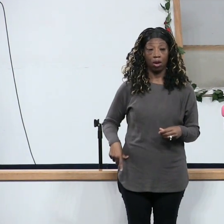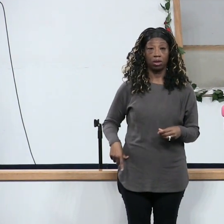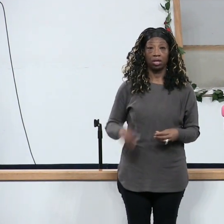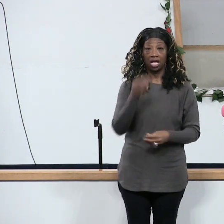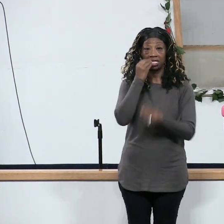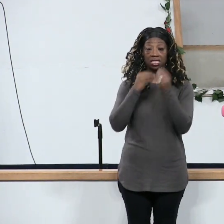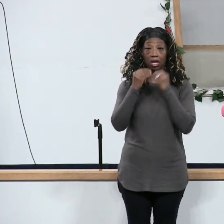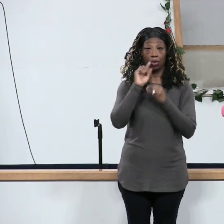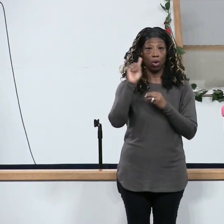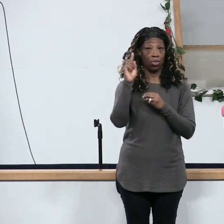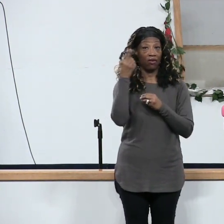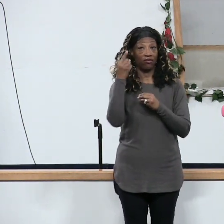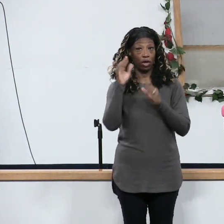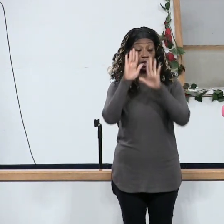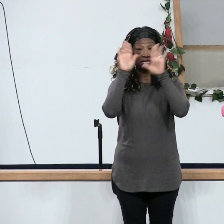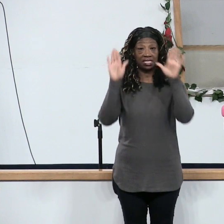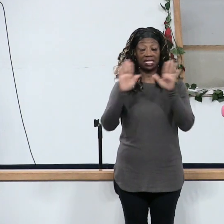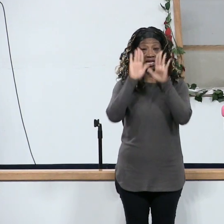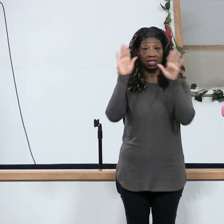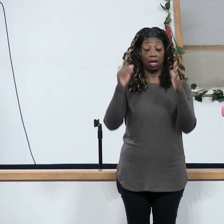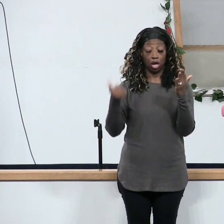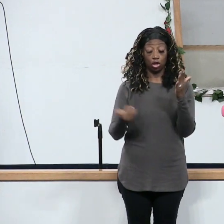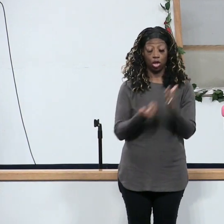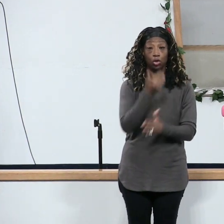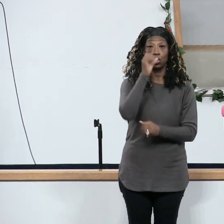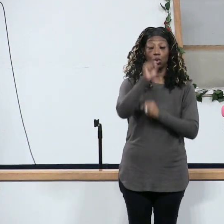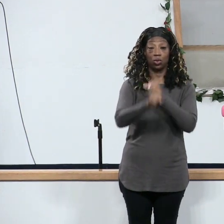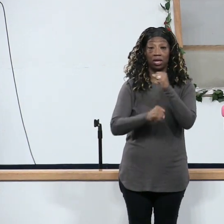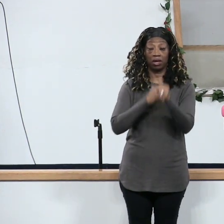Sunday, the new year,